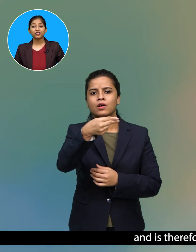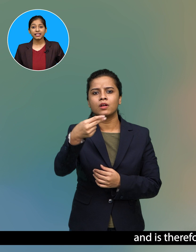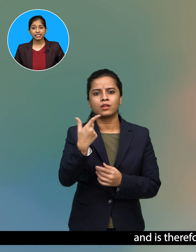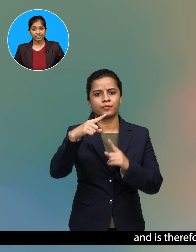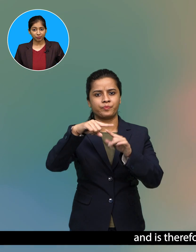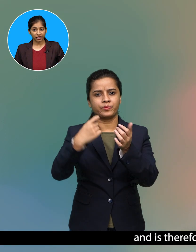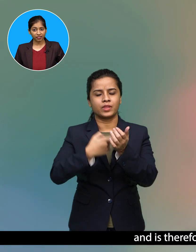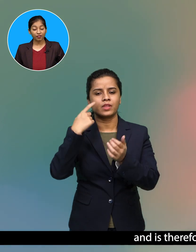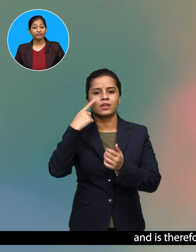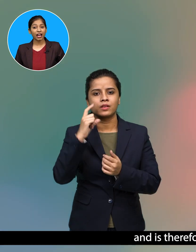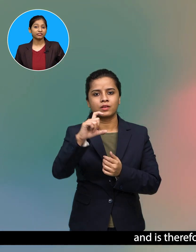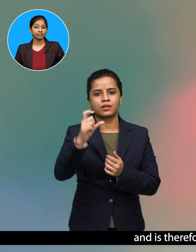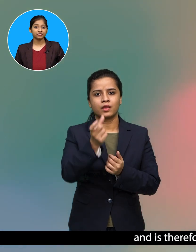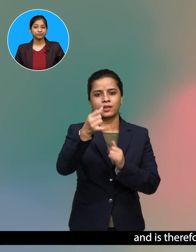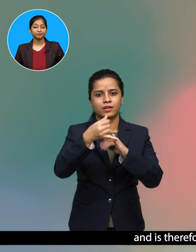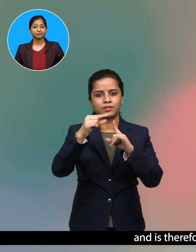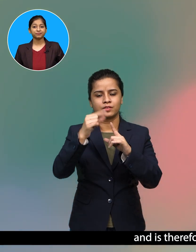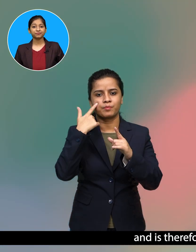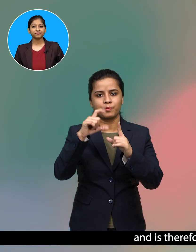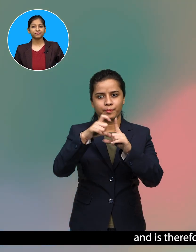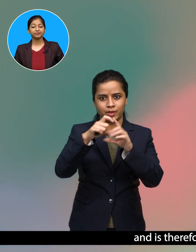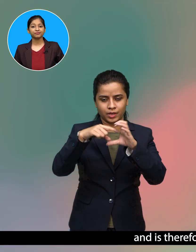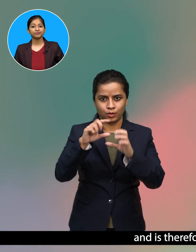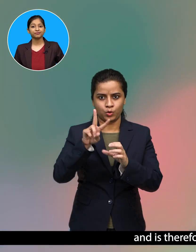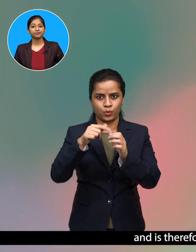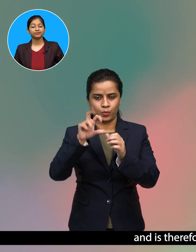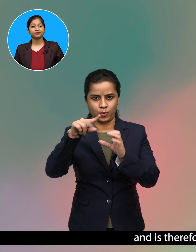a tricuspid valve.